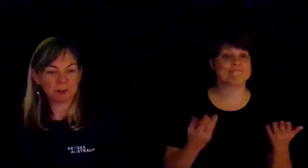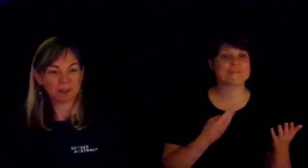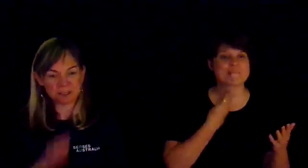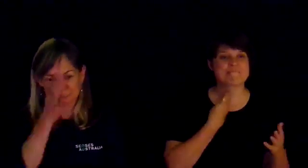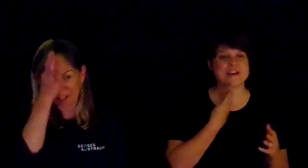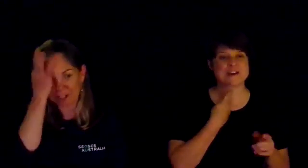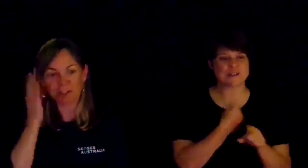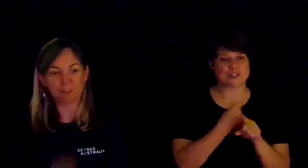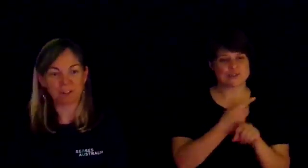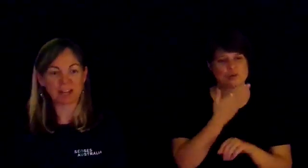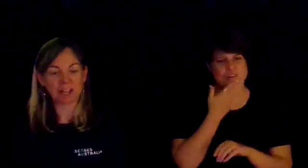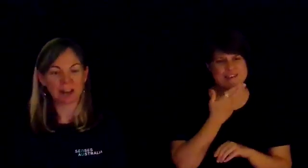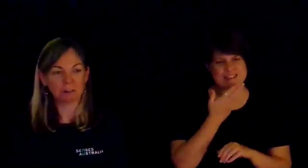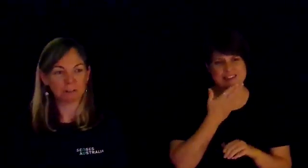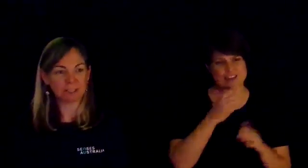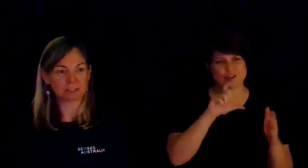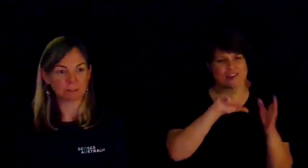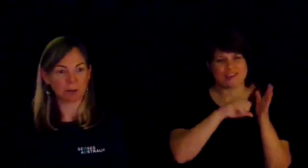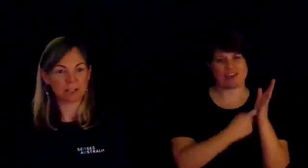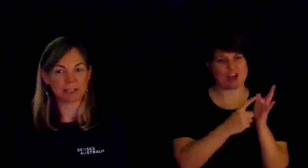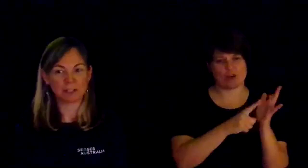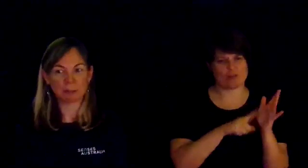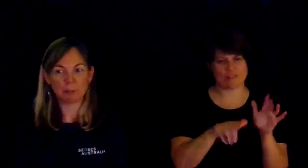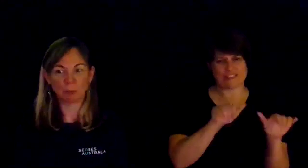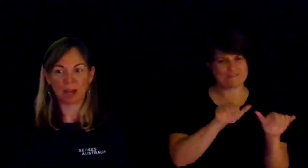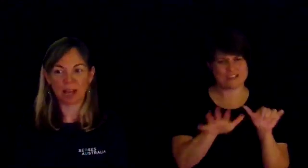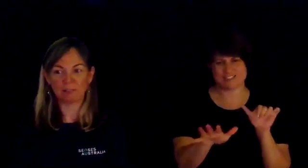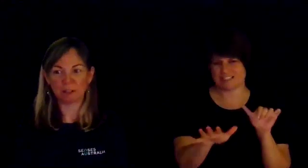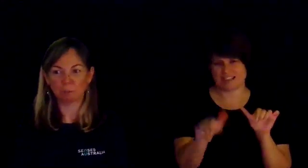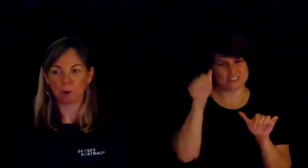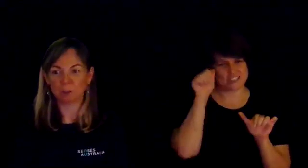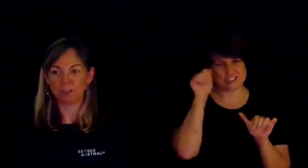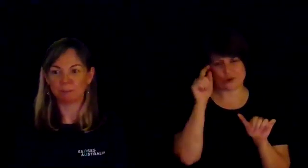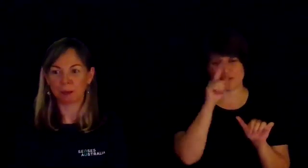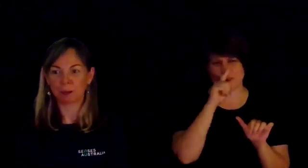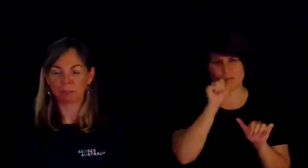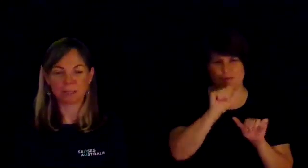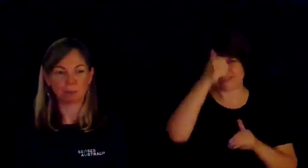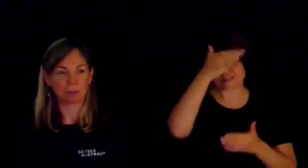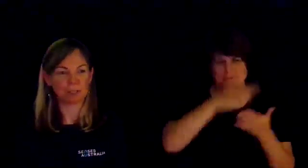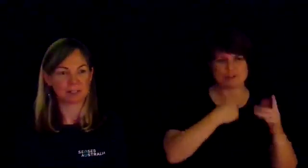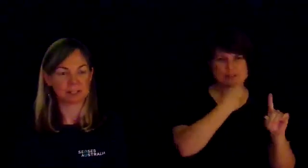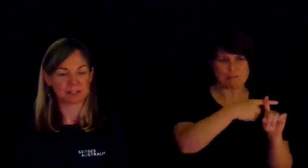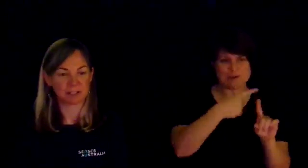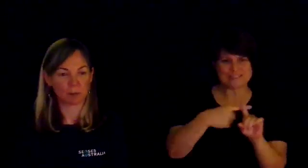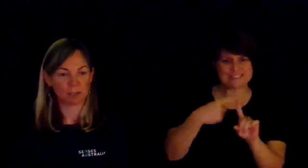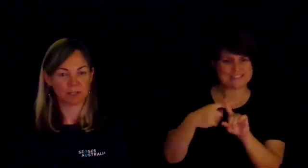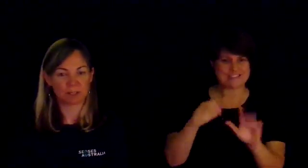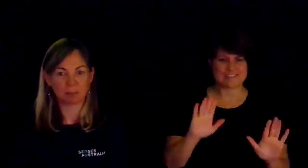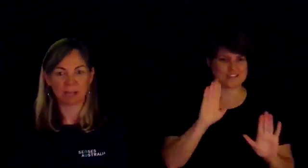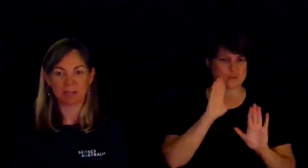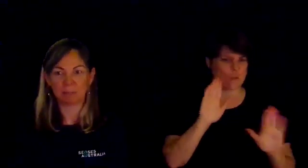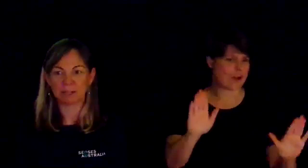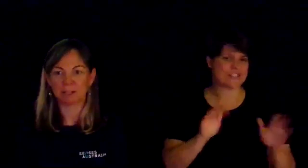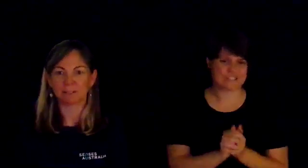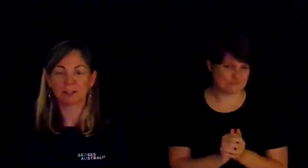It's Meredith. Thank you for that, Carol. It's great to hear that people are having positive experiences as they're going into